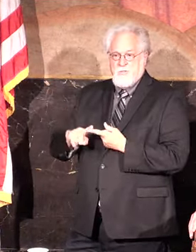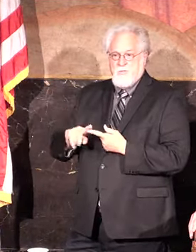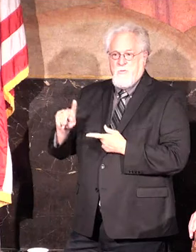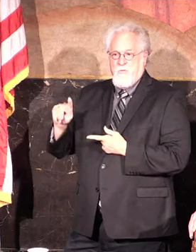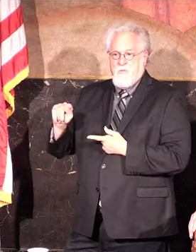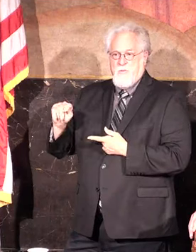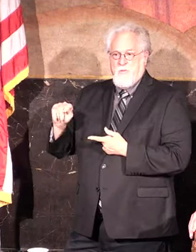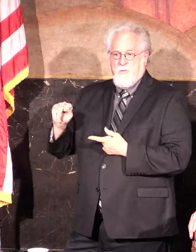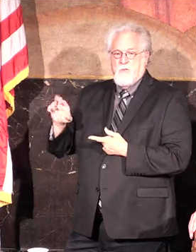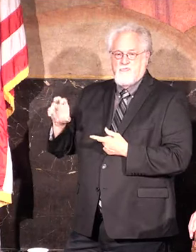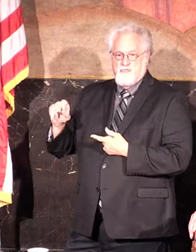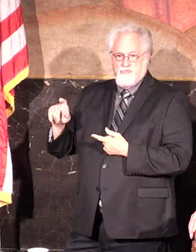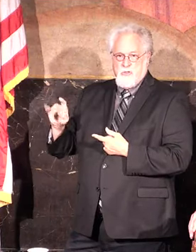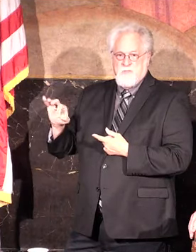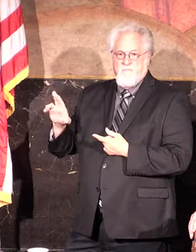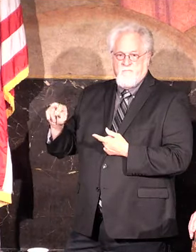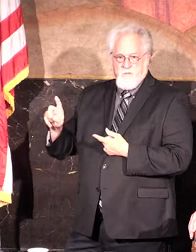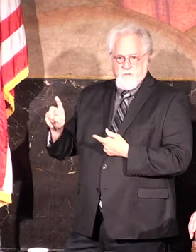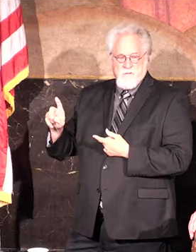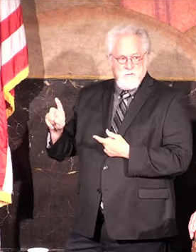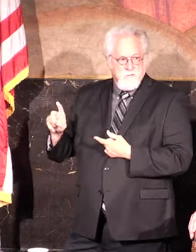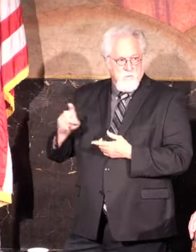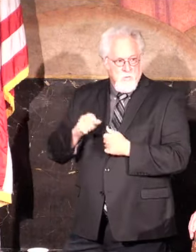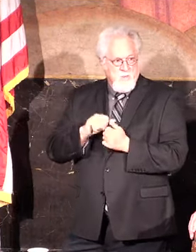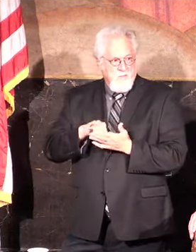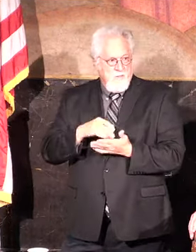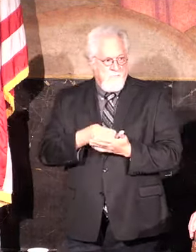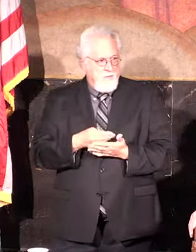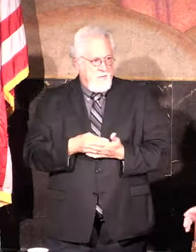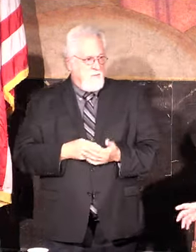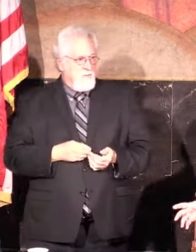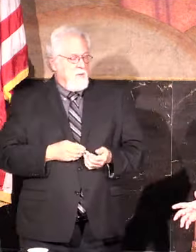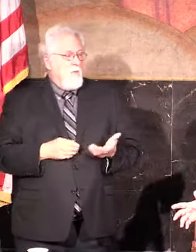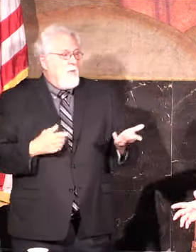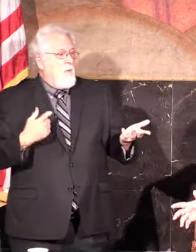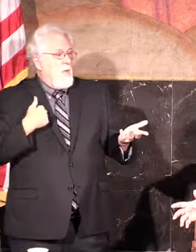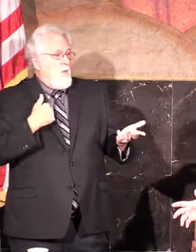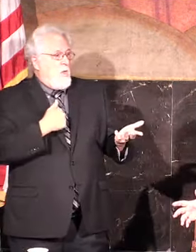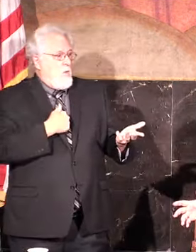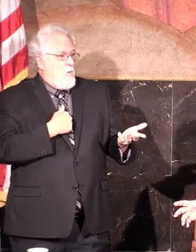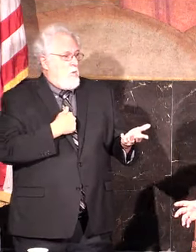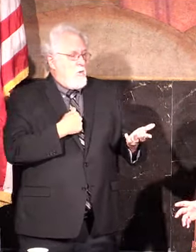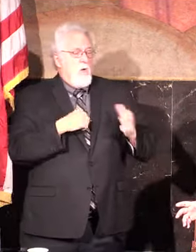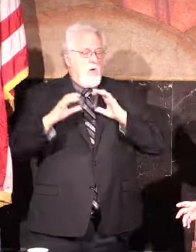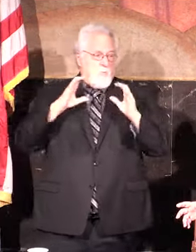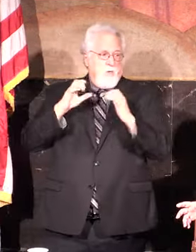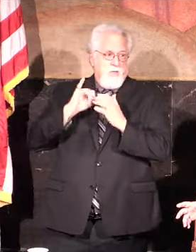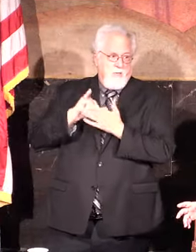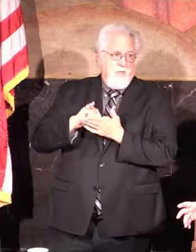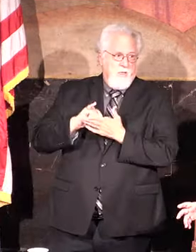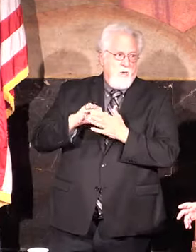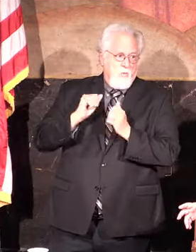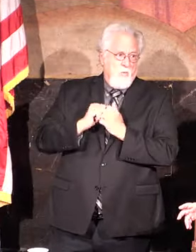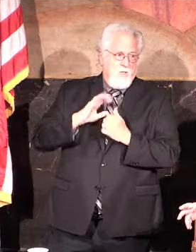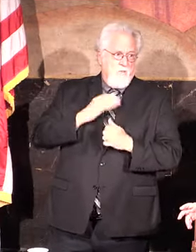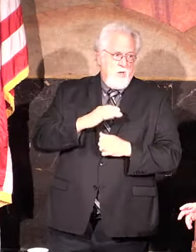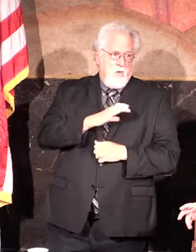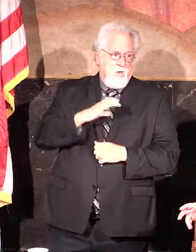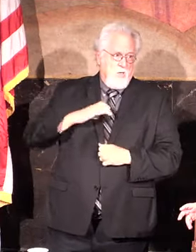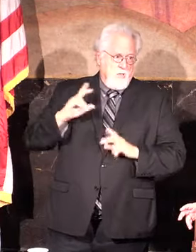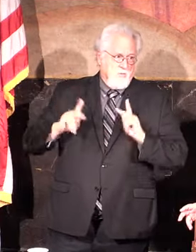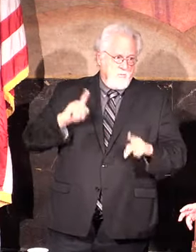the unemployment insurance trust fund with that money that would come there, and we're making sure we're communicating that with our